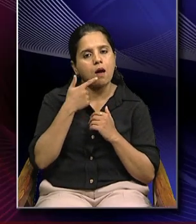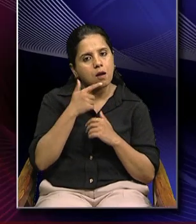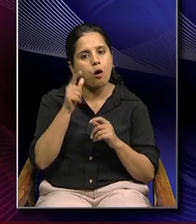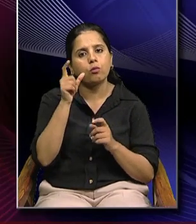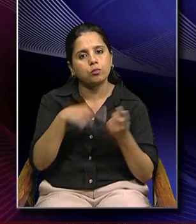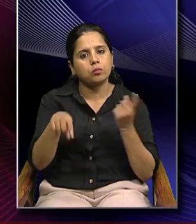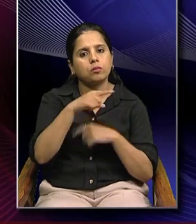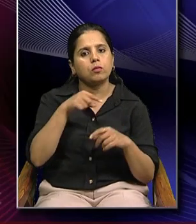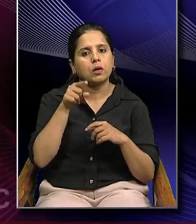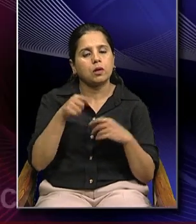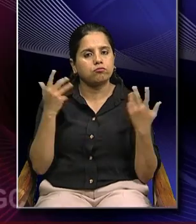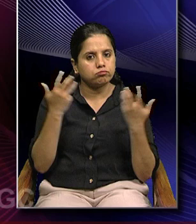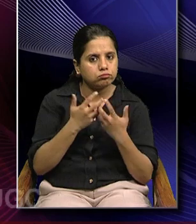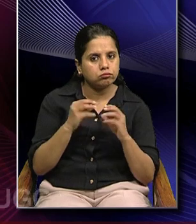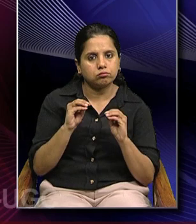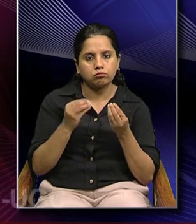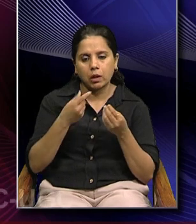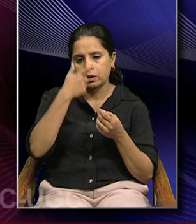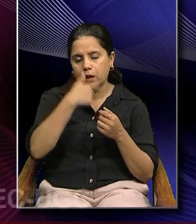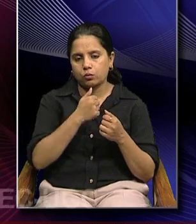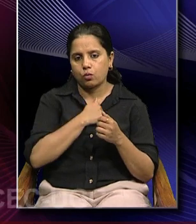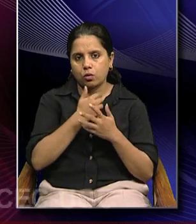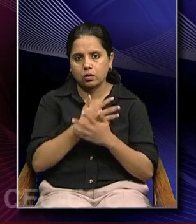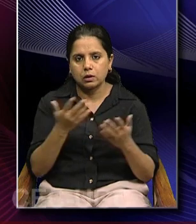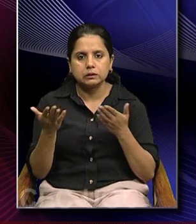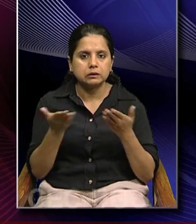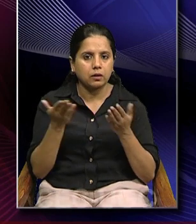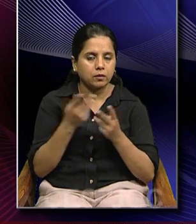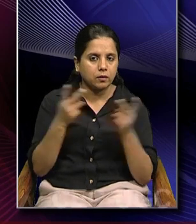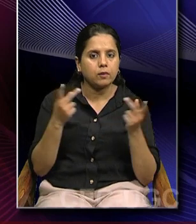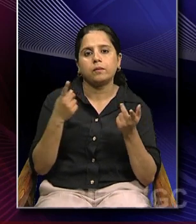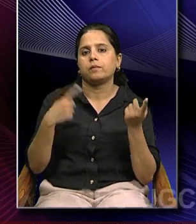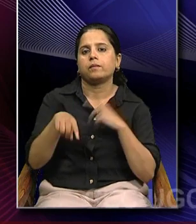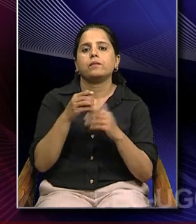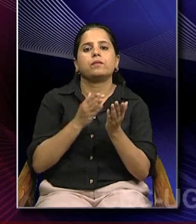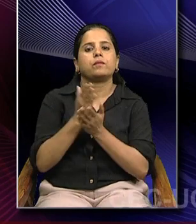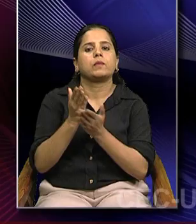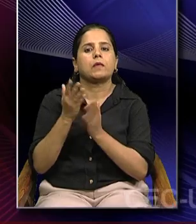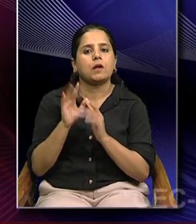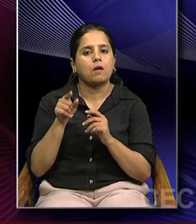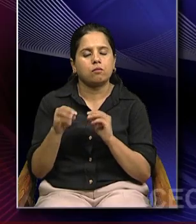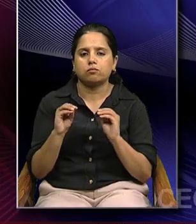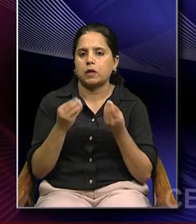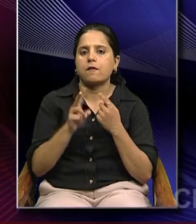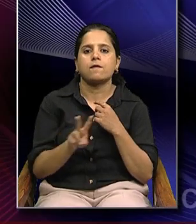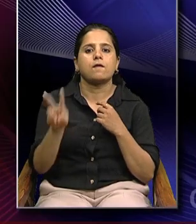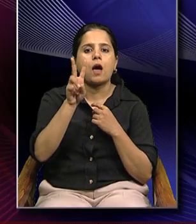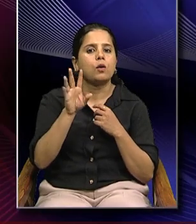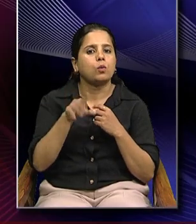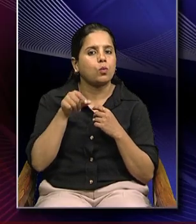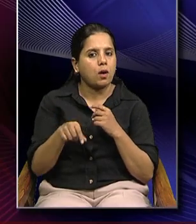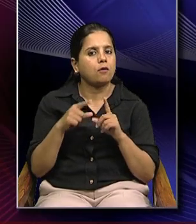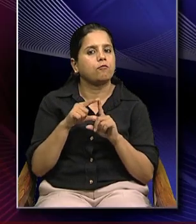to customize and personalize products and services, and in this way they are creating superior value